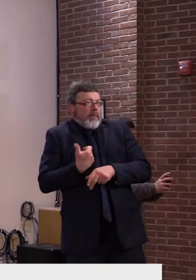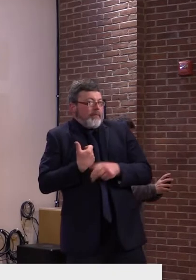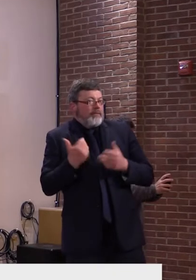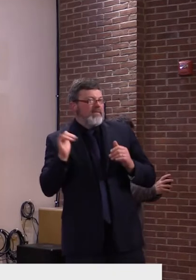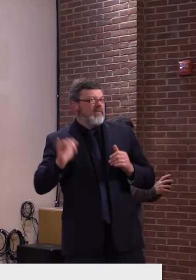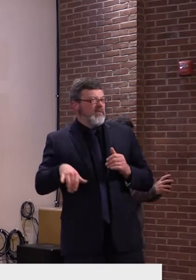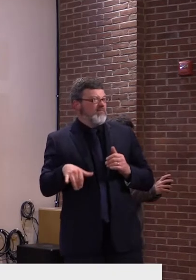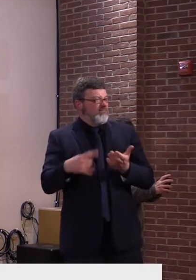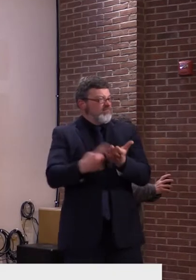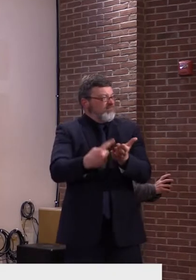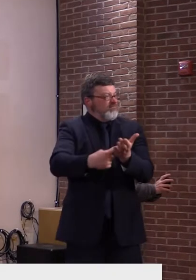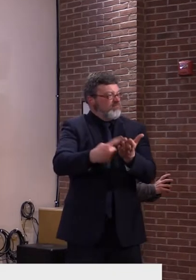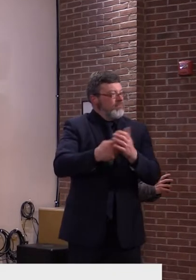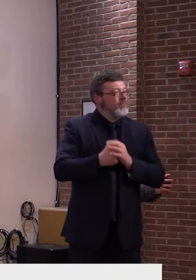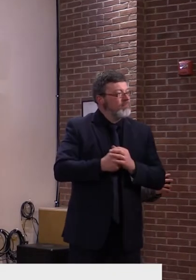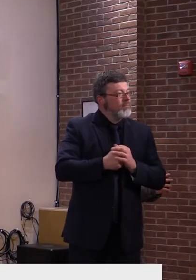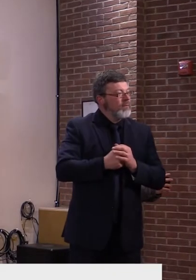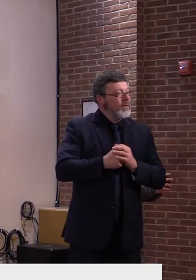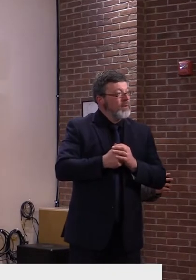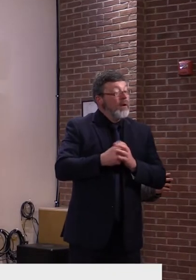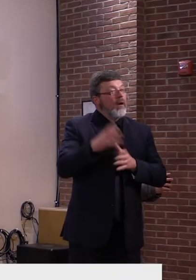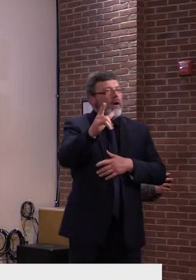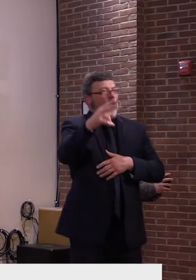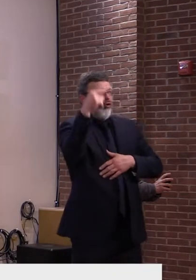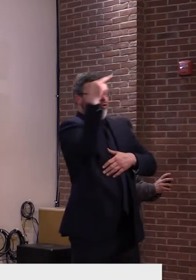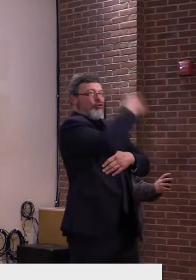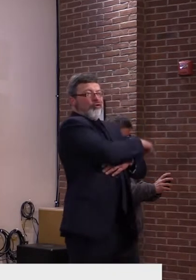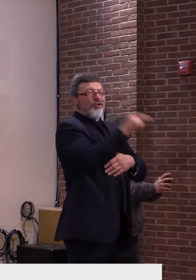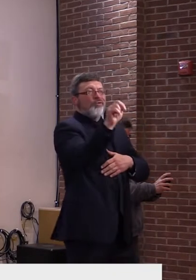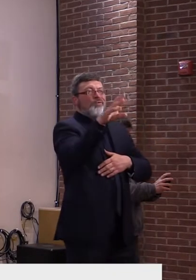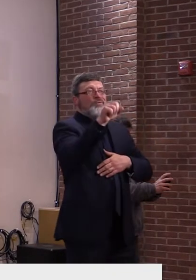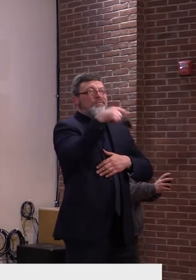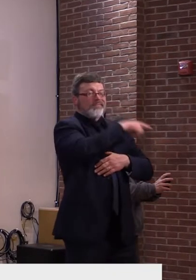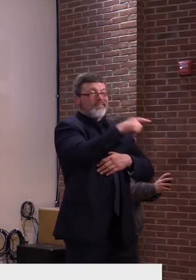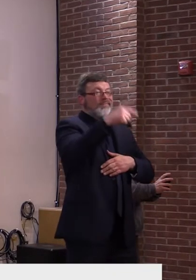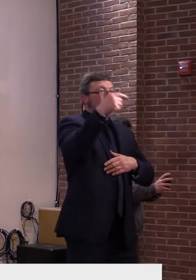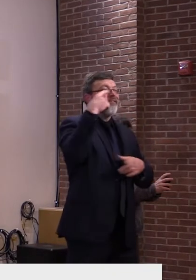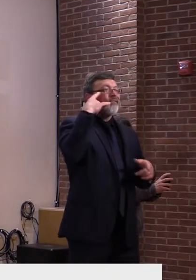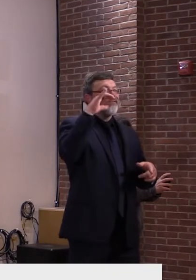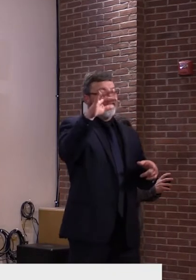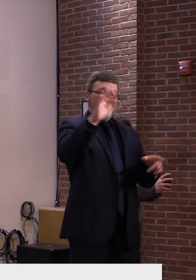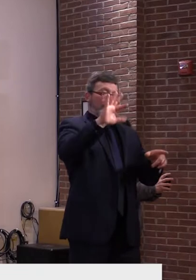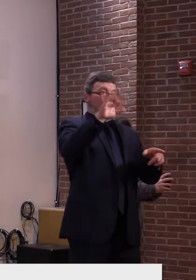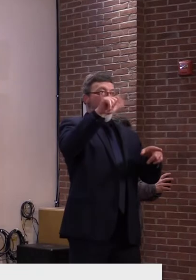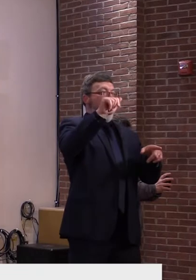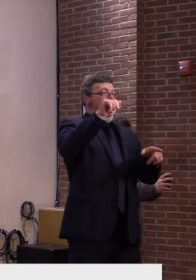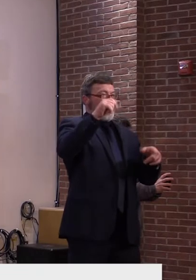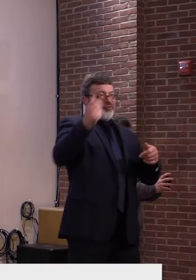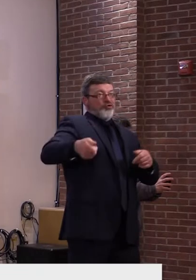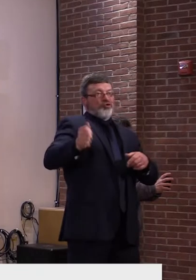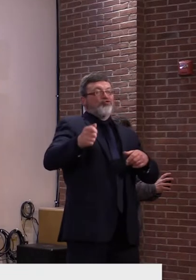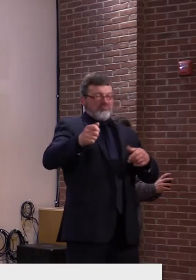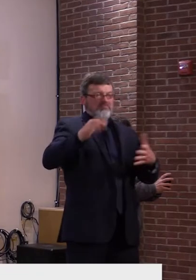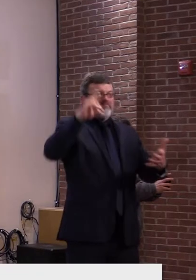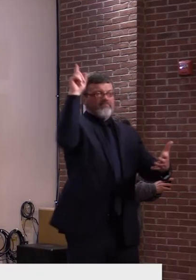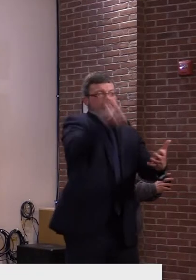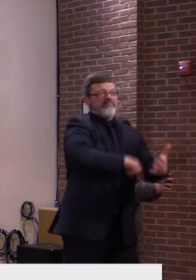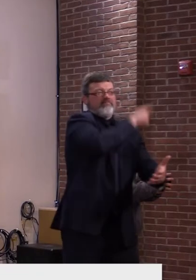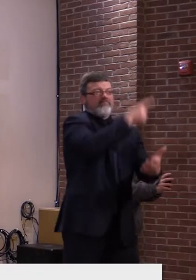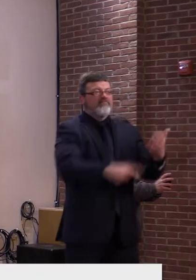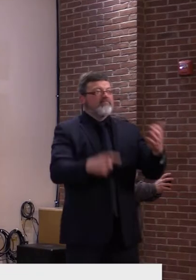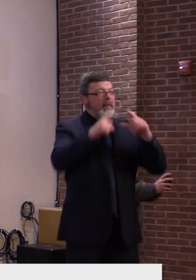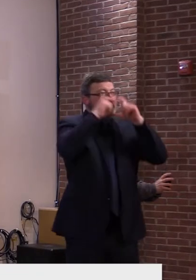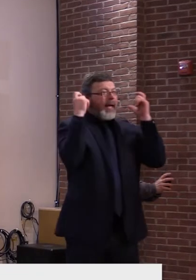mask mandate on public transportation. This decision was on legal and procedural grounds, not public